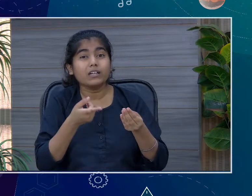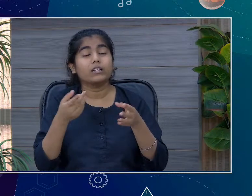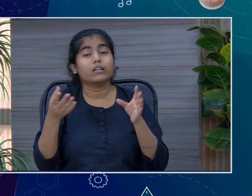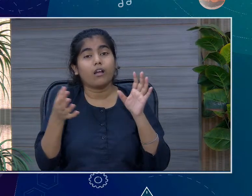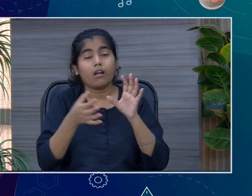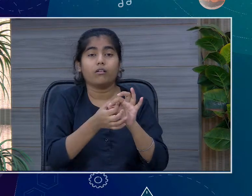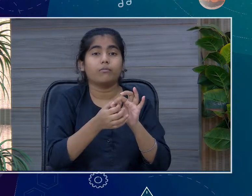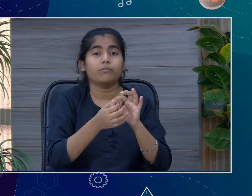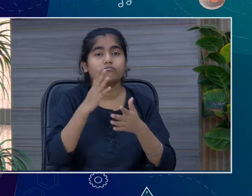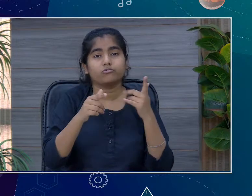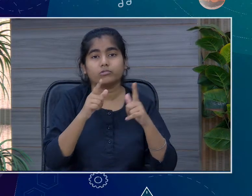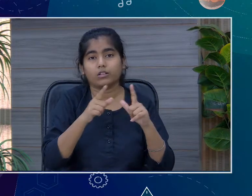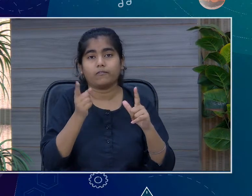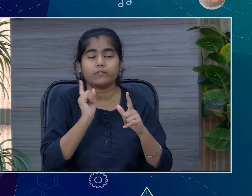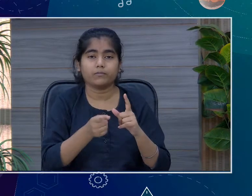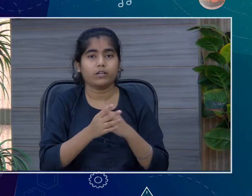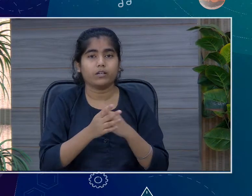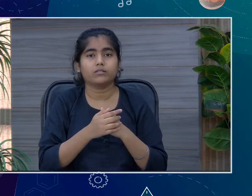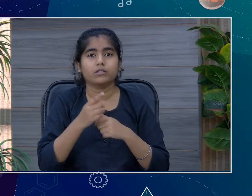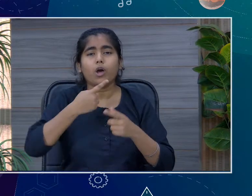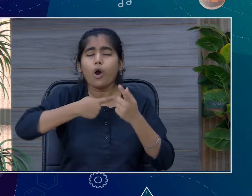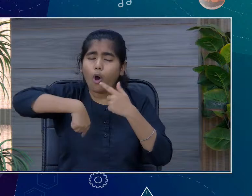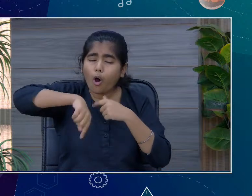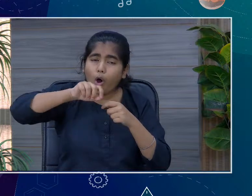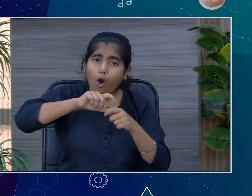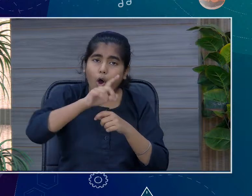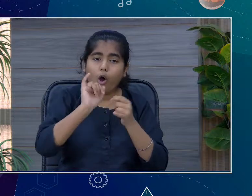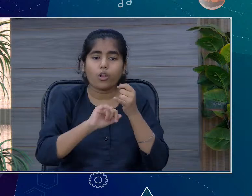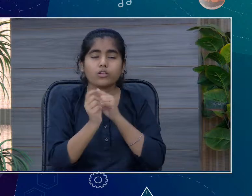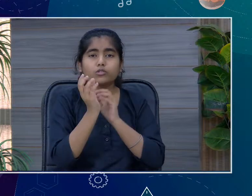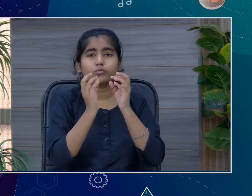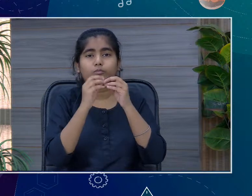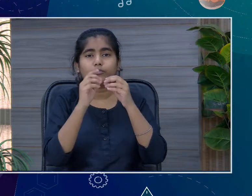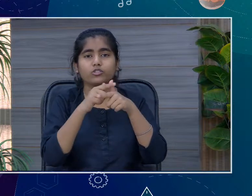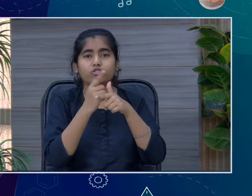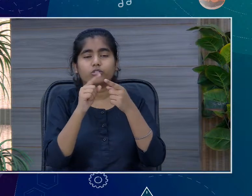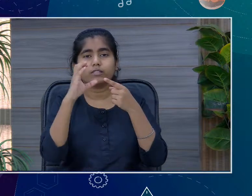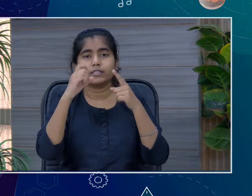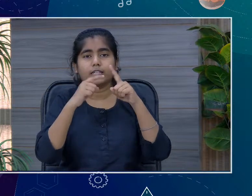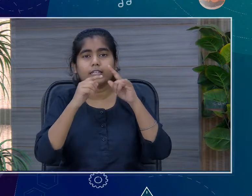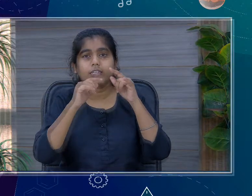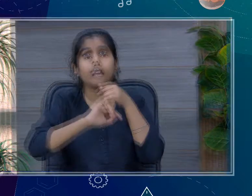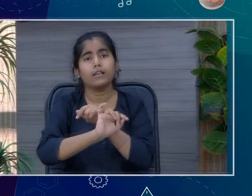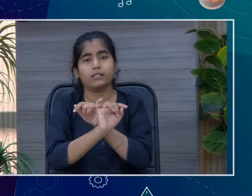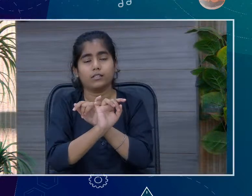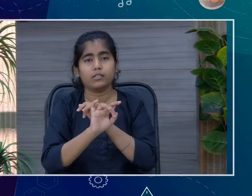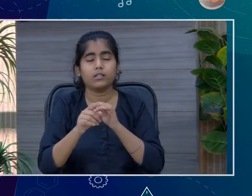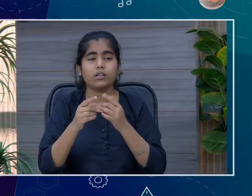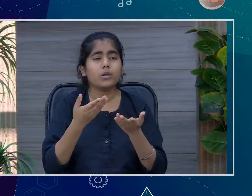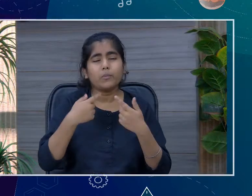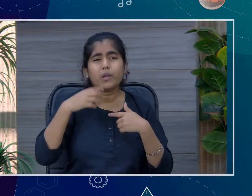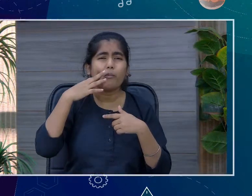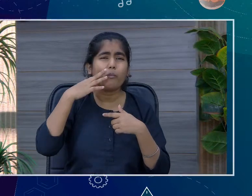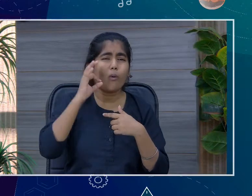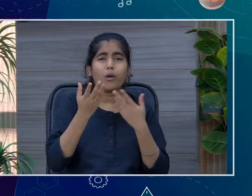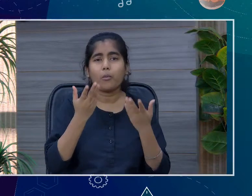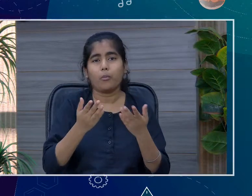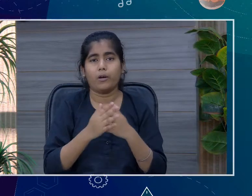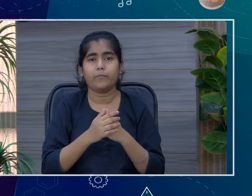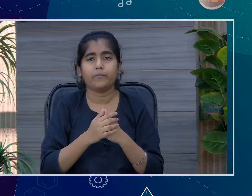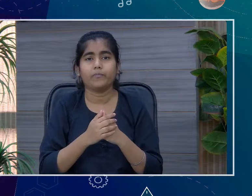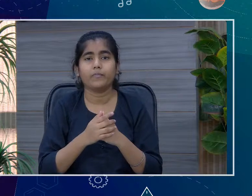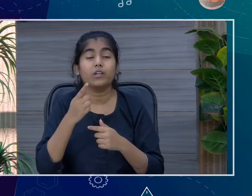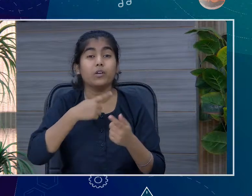with, in all subject areas, so that it helps them to, why it's important to do that? Because it enhances